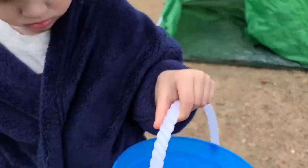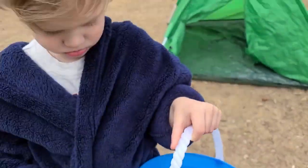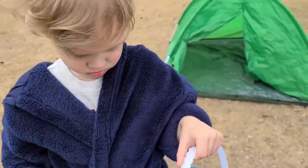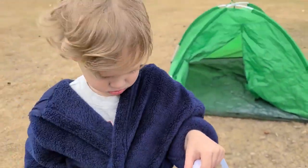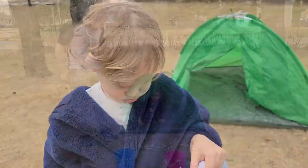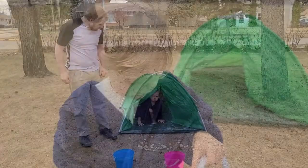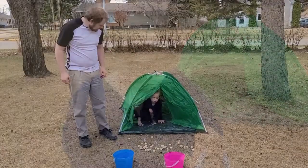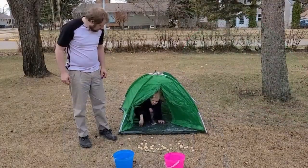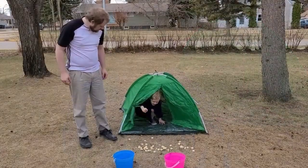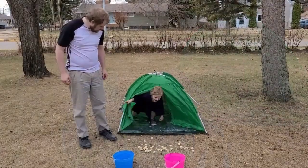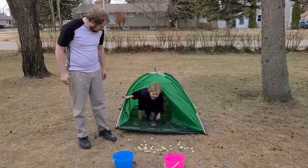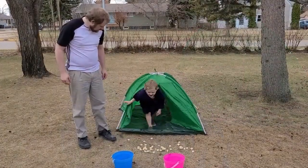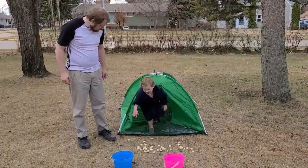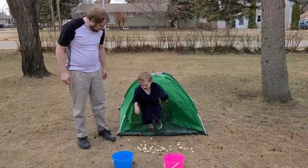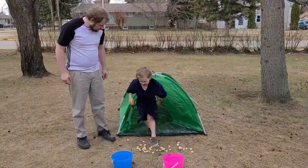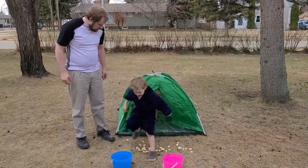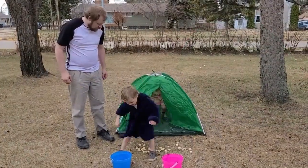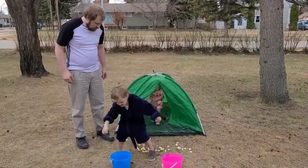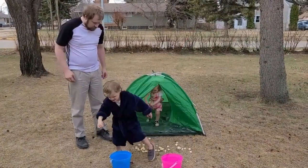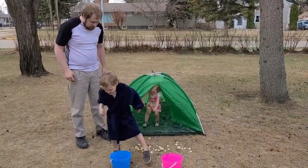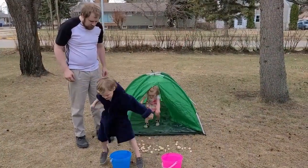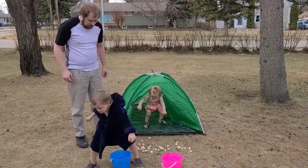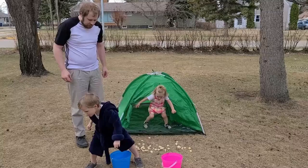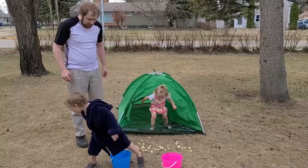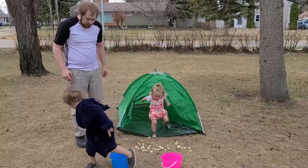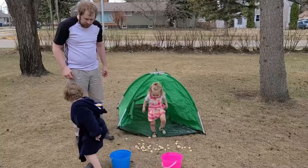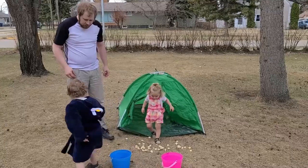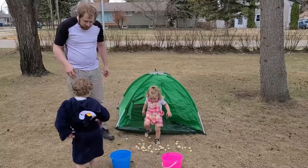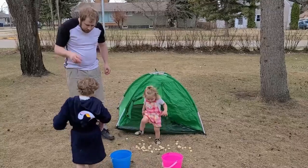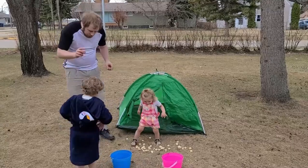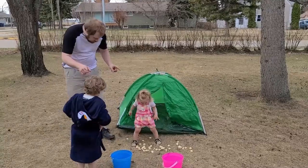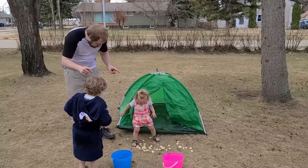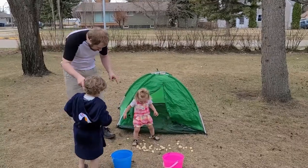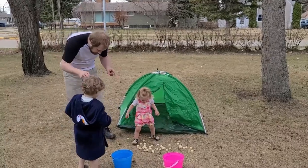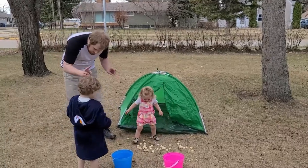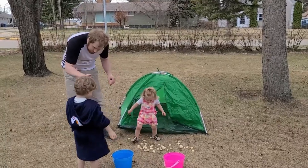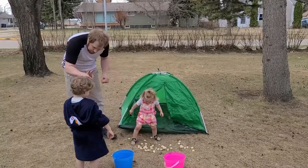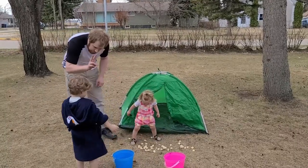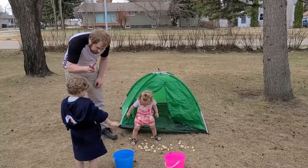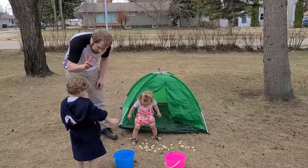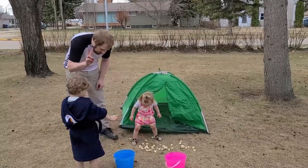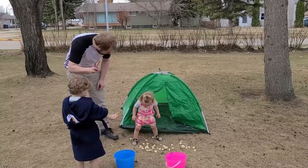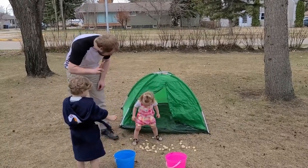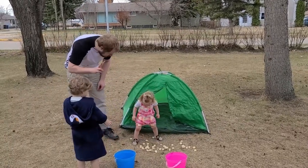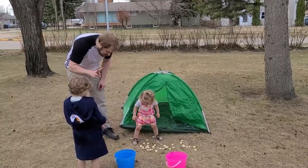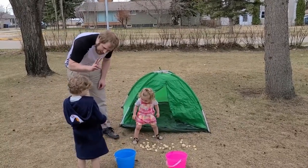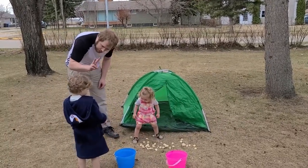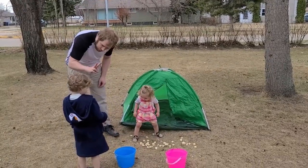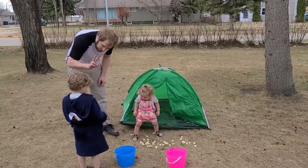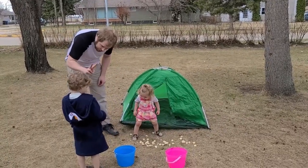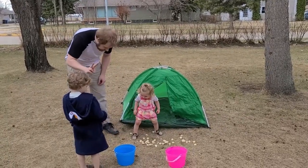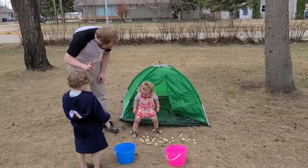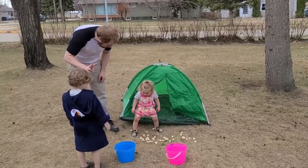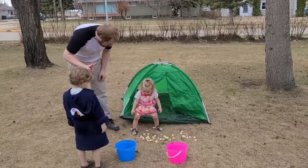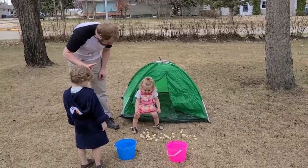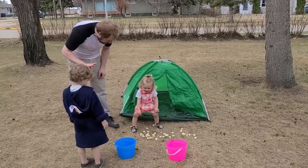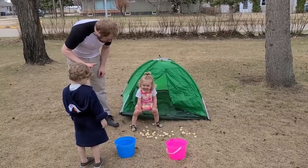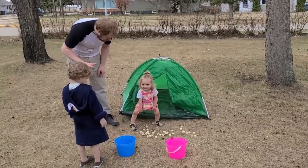horrible. Then, on the sixth day, God told the people to gather enough manna for 2 days because the next day, the seventh day, was